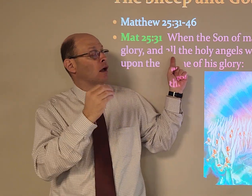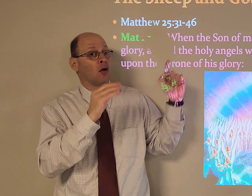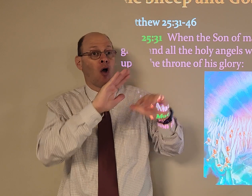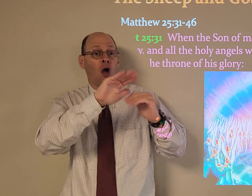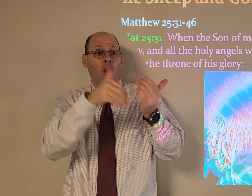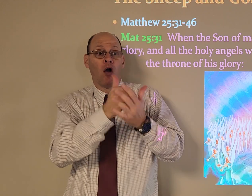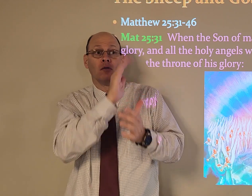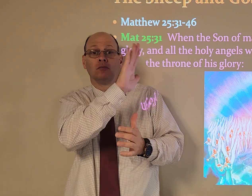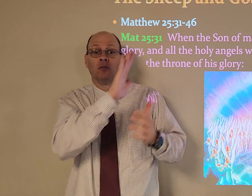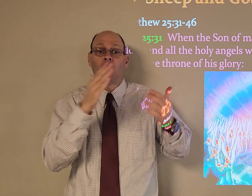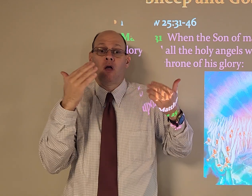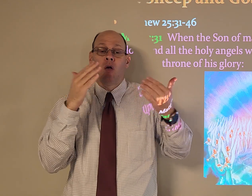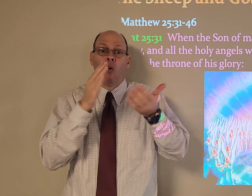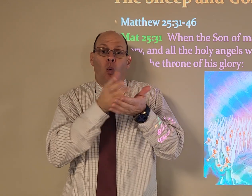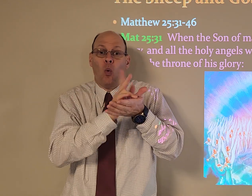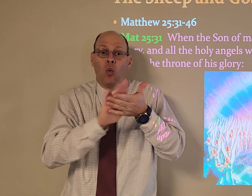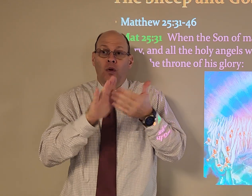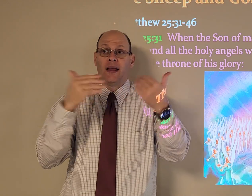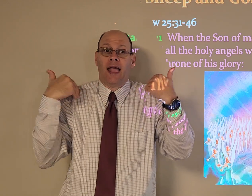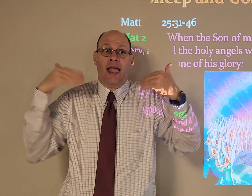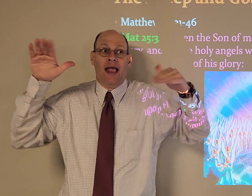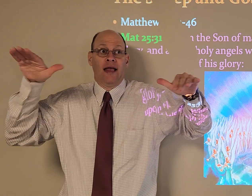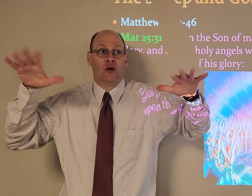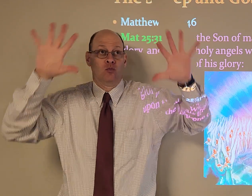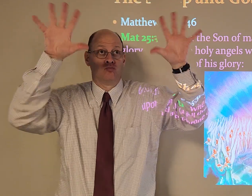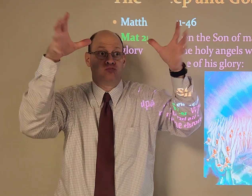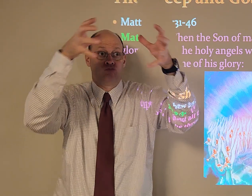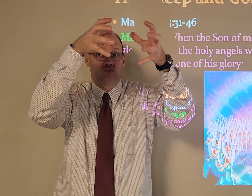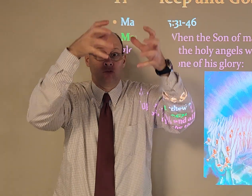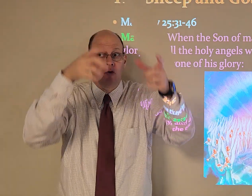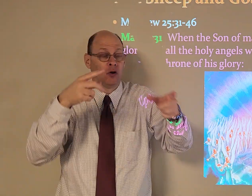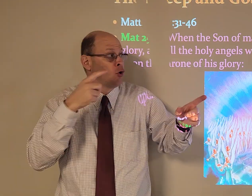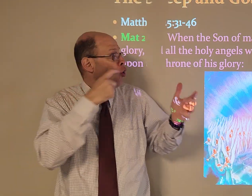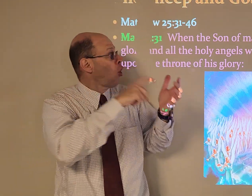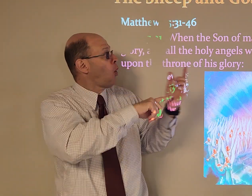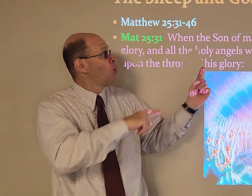"in his glory and all the holy angels with him,